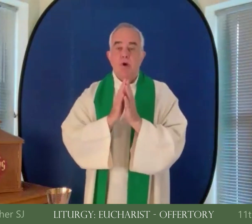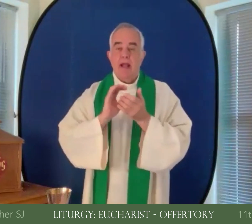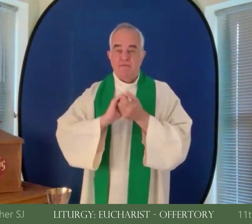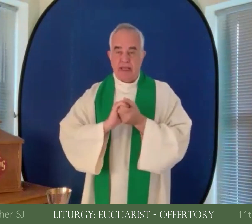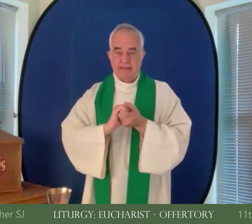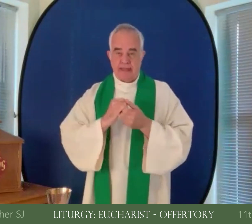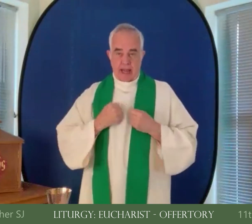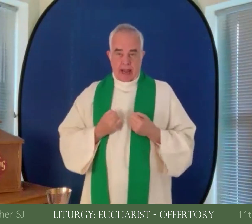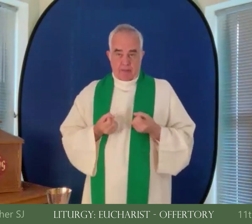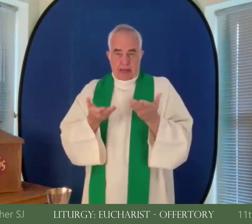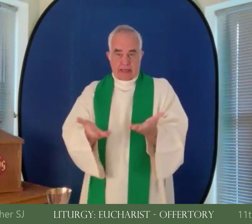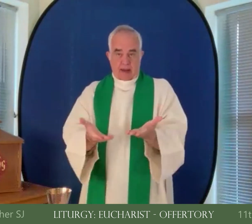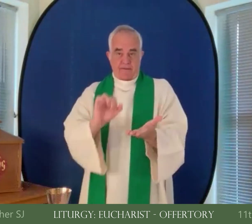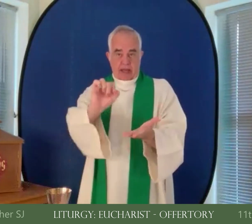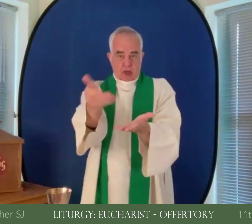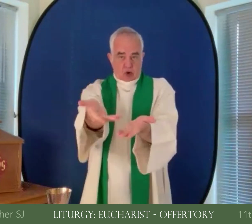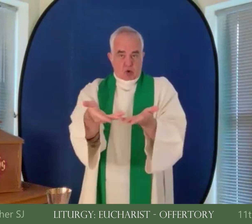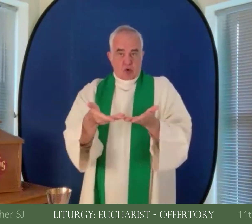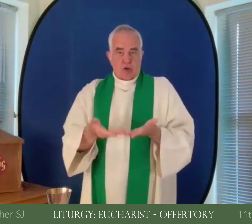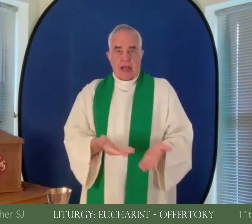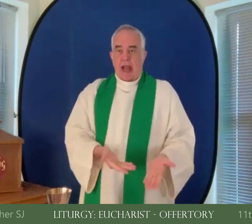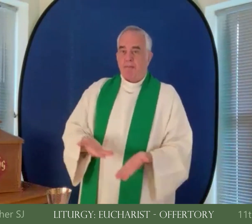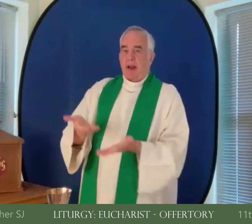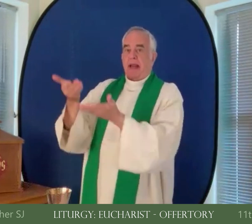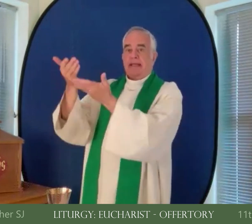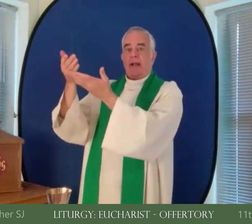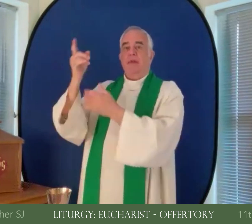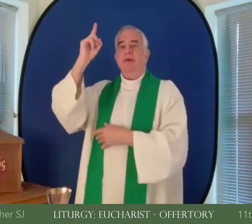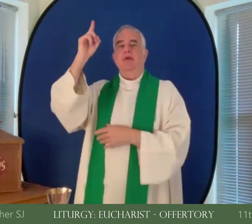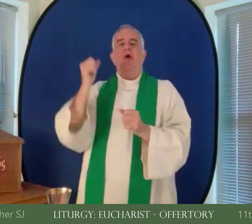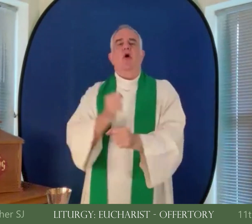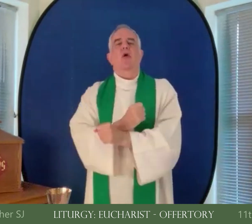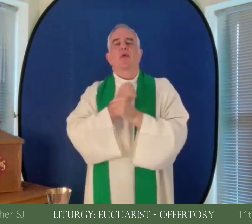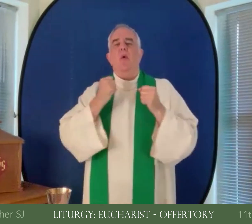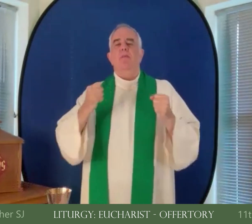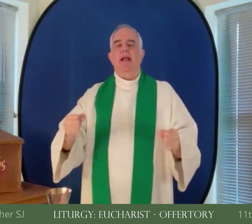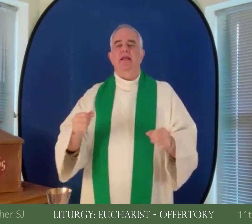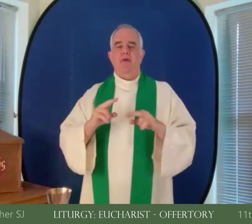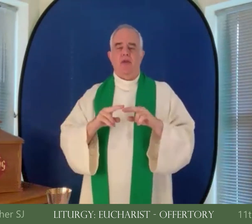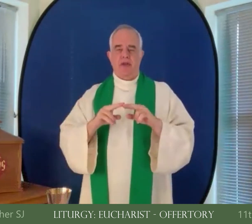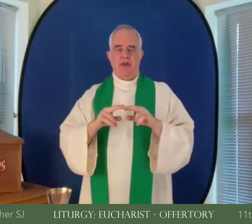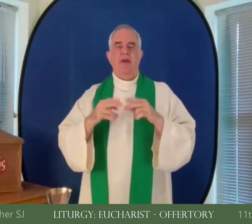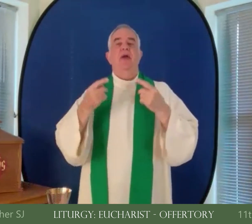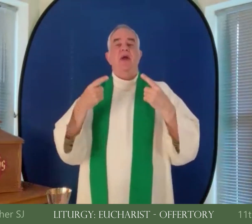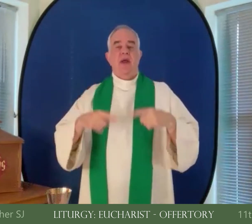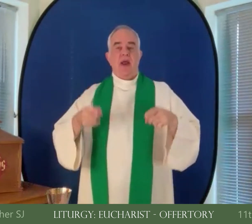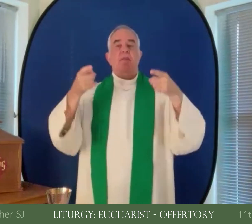Pray friends, my sacrifice and yours may be acceptable to God, the Almighty Father. For